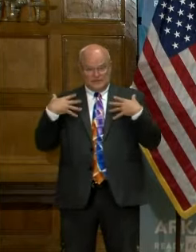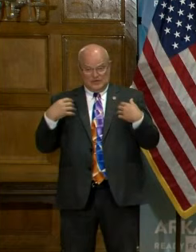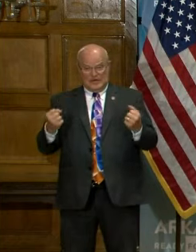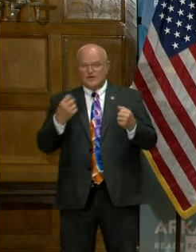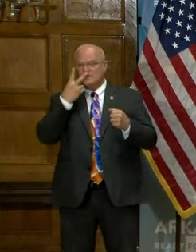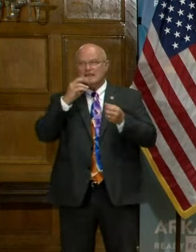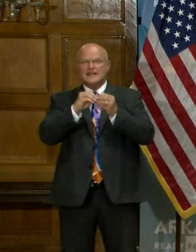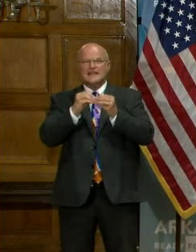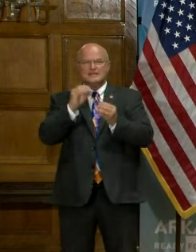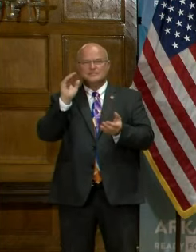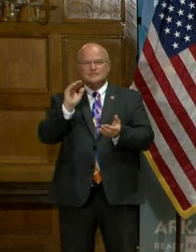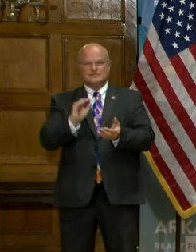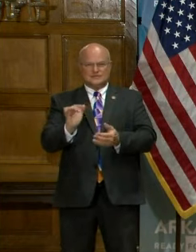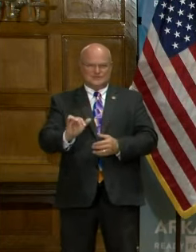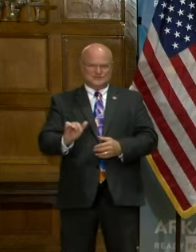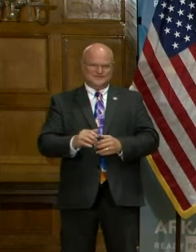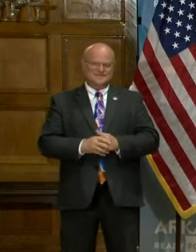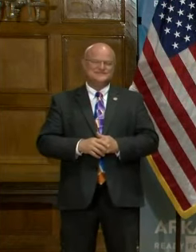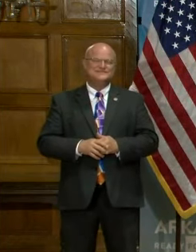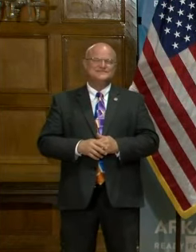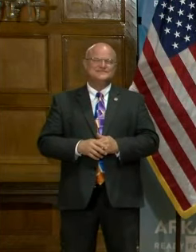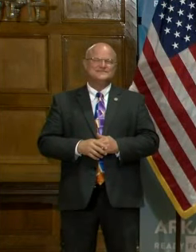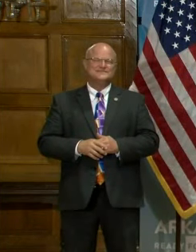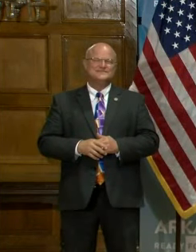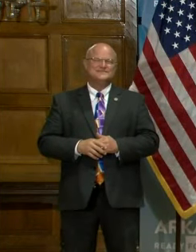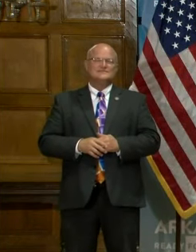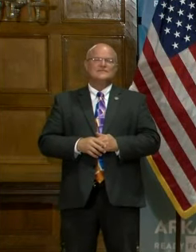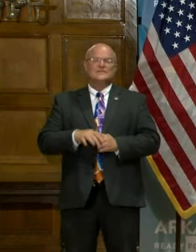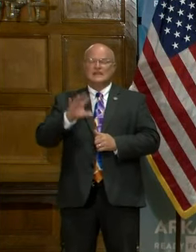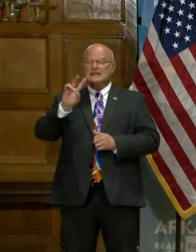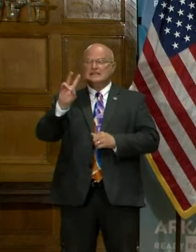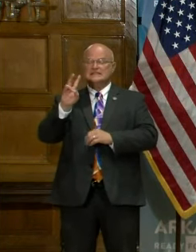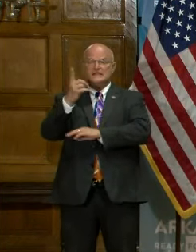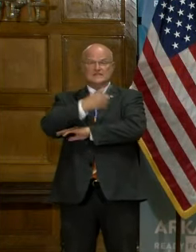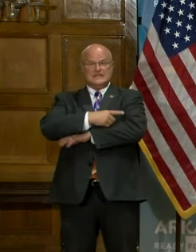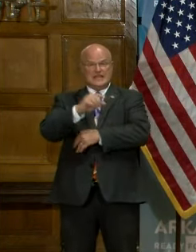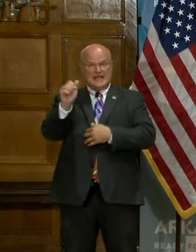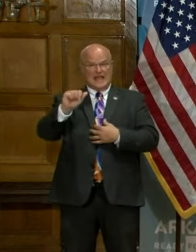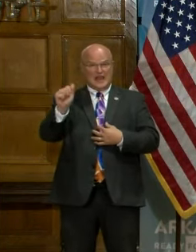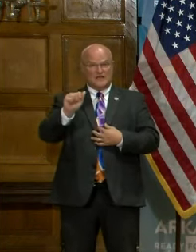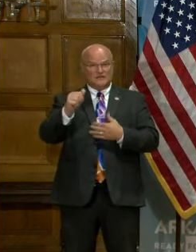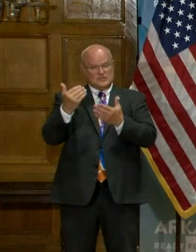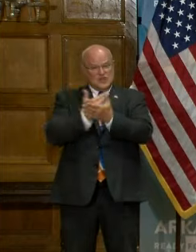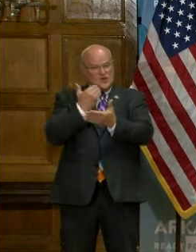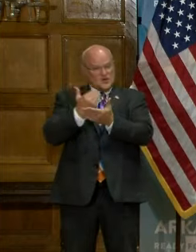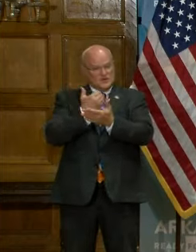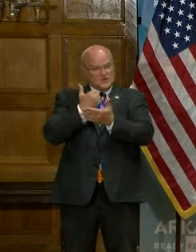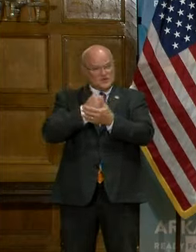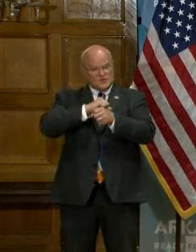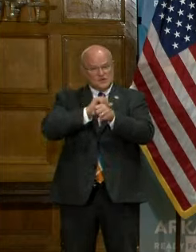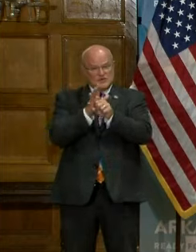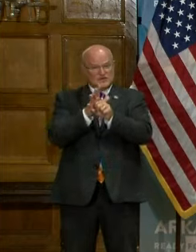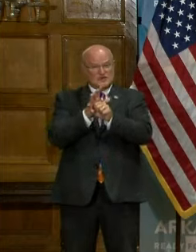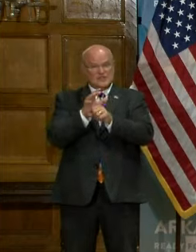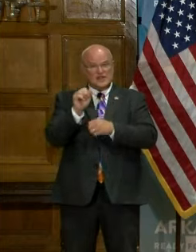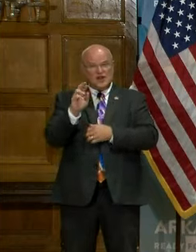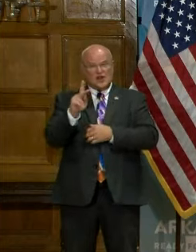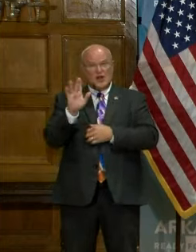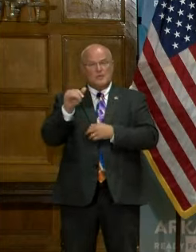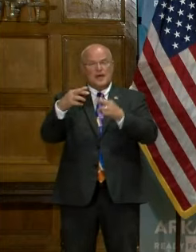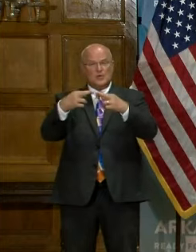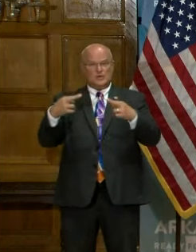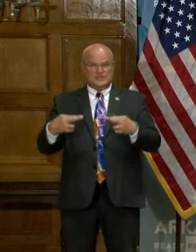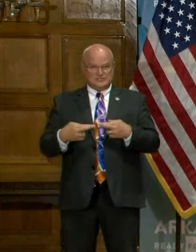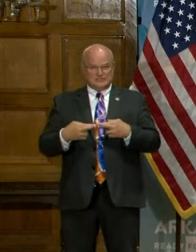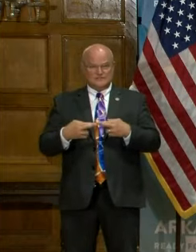we'll see that number go down. And then the 7-day rolling average of new COVID cases in Arkansas by